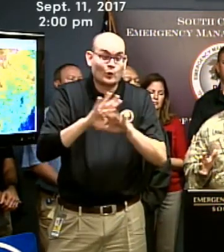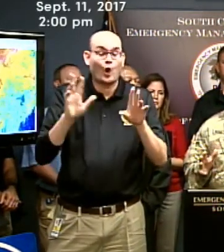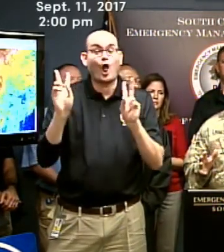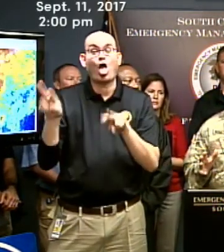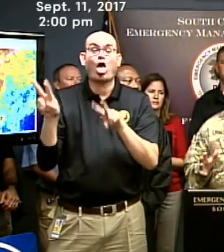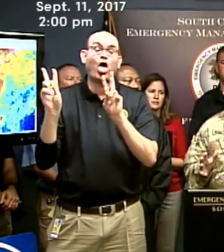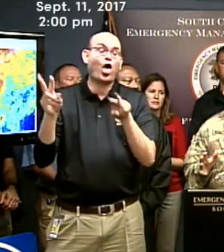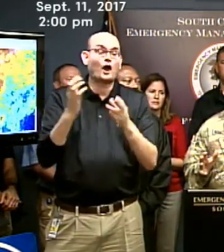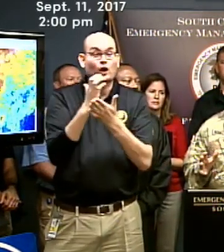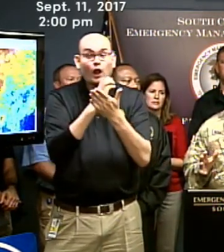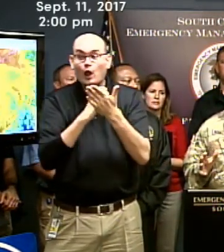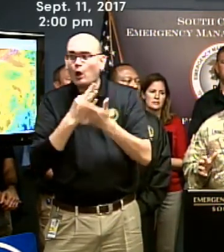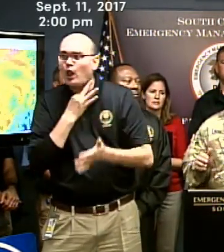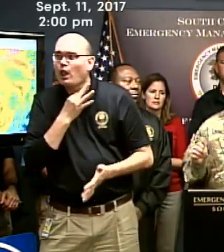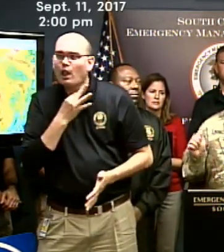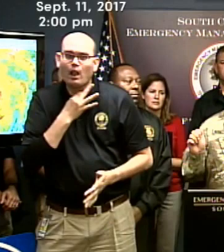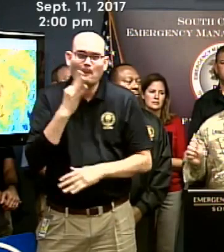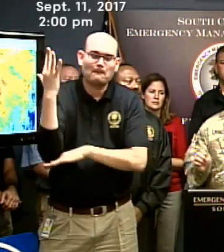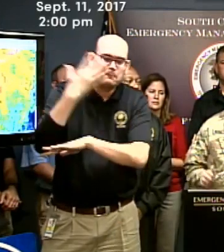water in your boat.